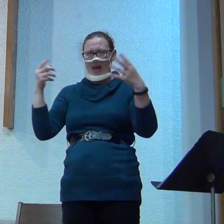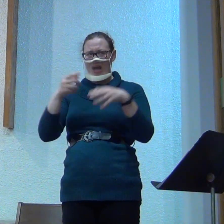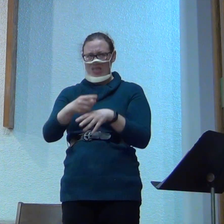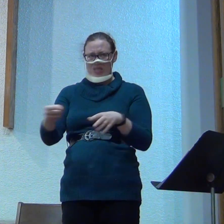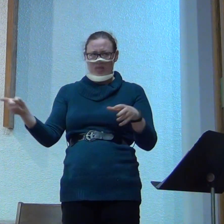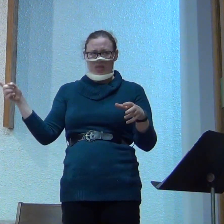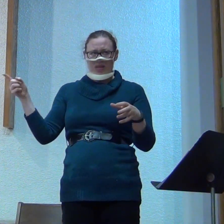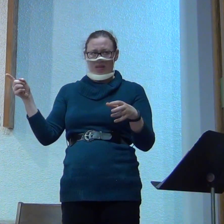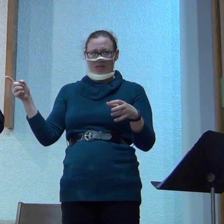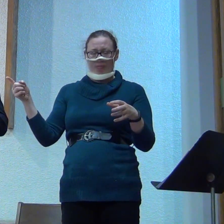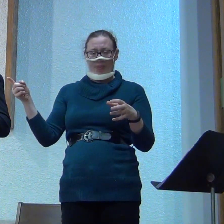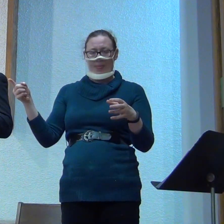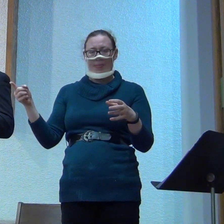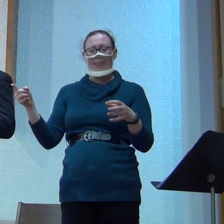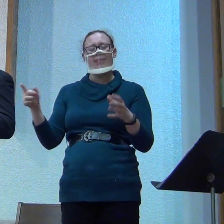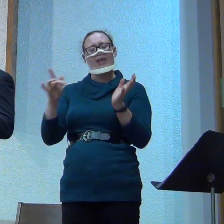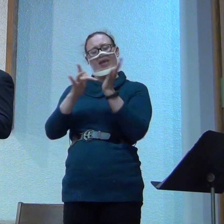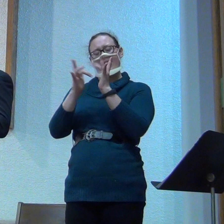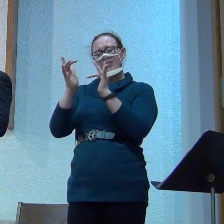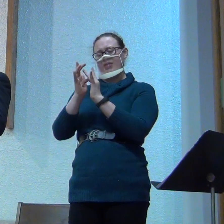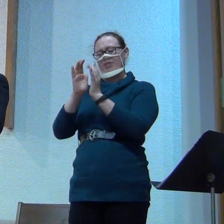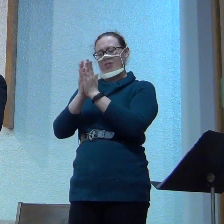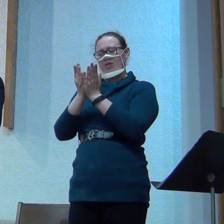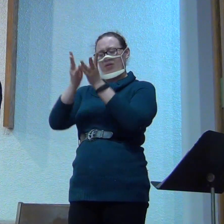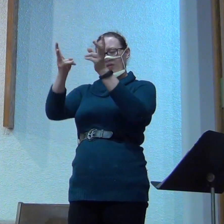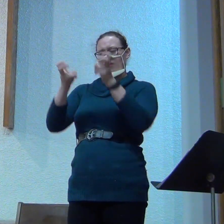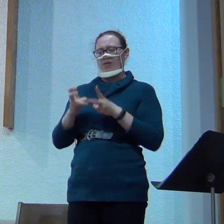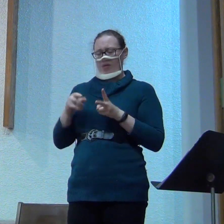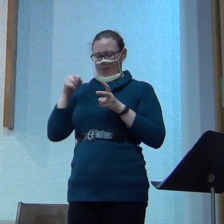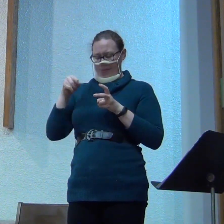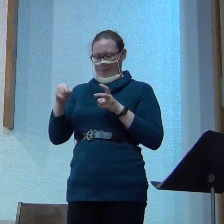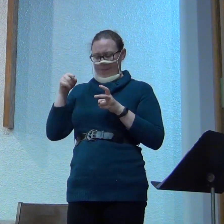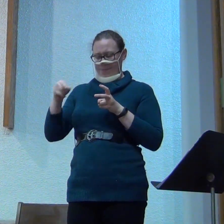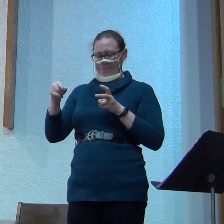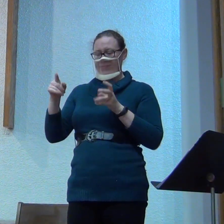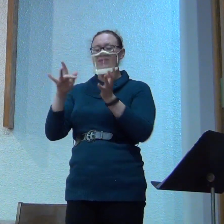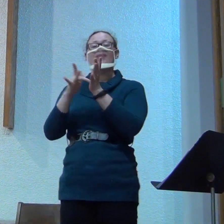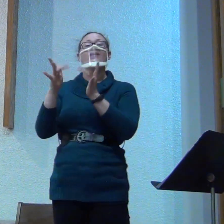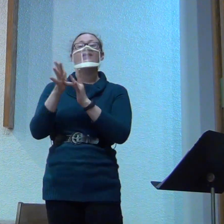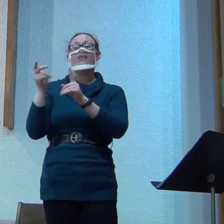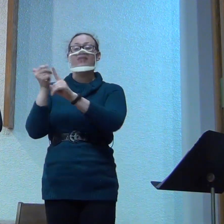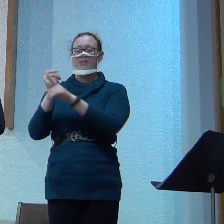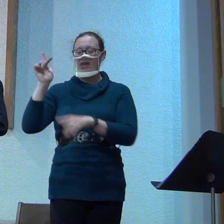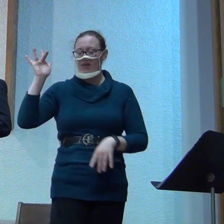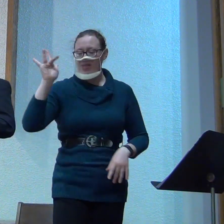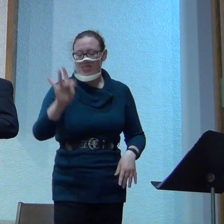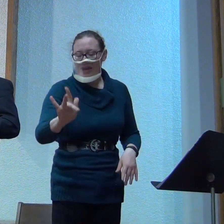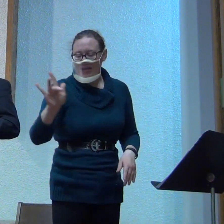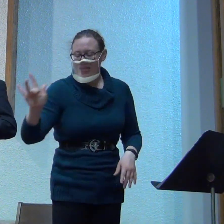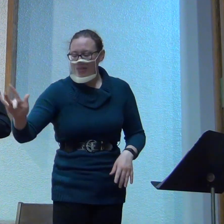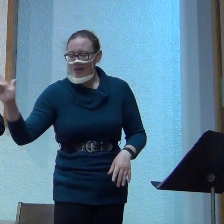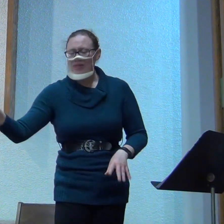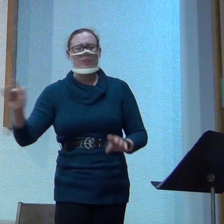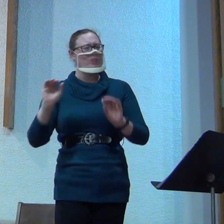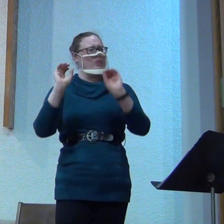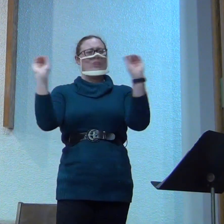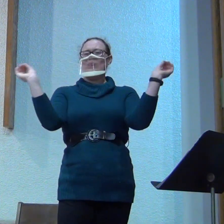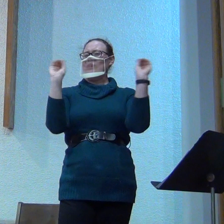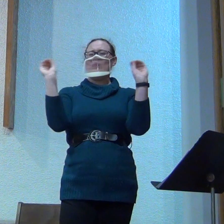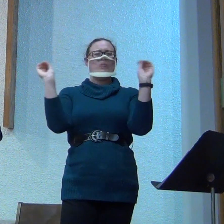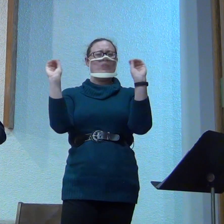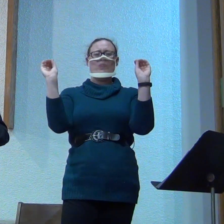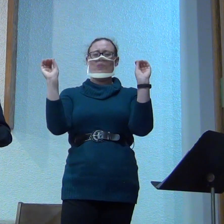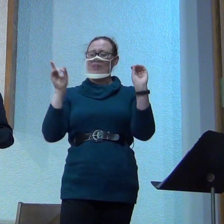At no time in this text, you will notice that Jesus did he touch the jars. At no time did he